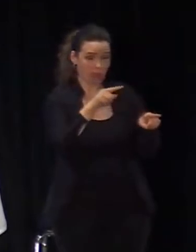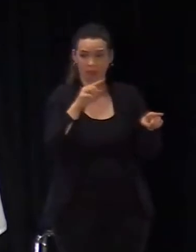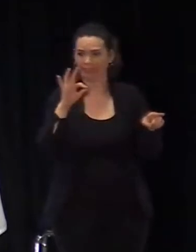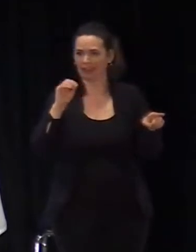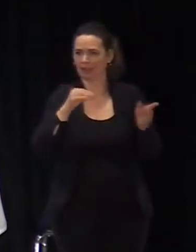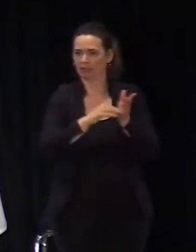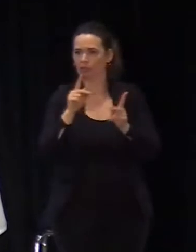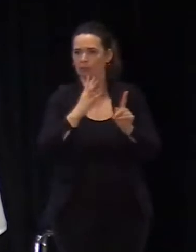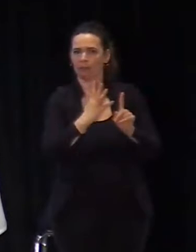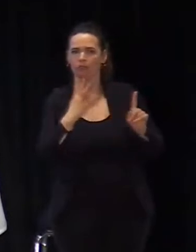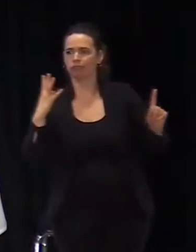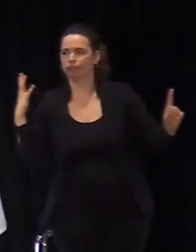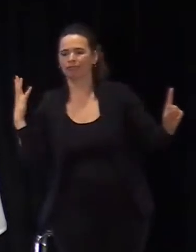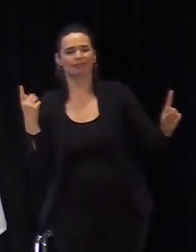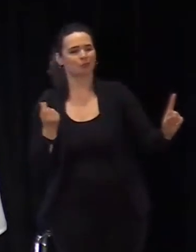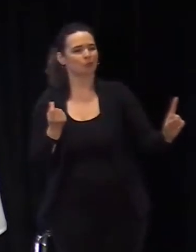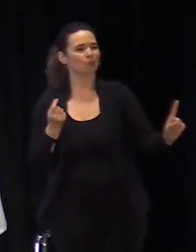need to.